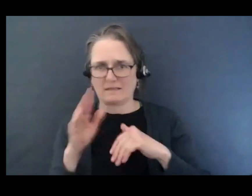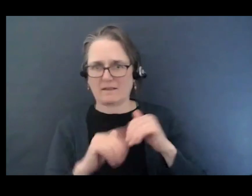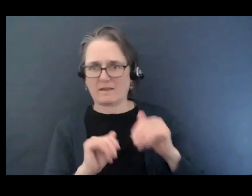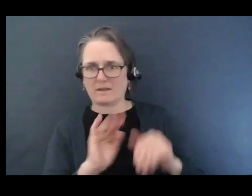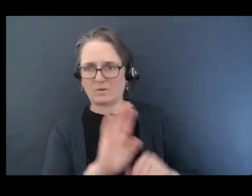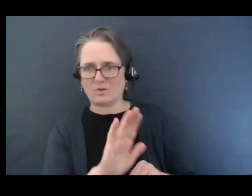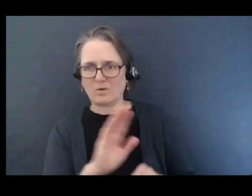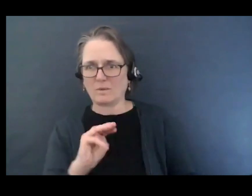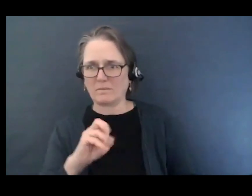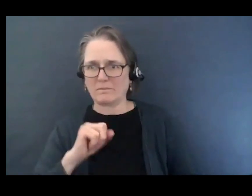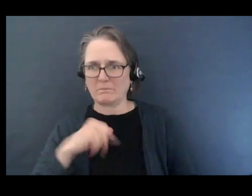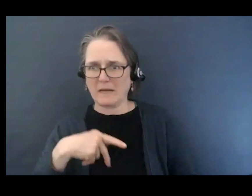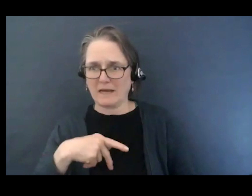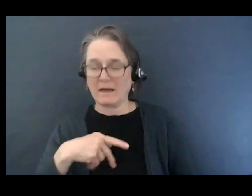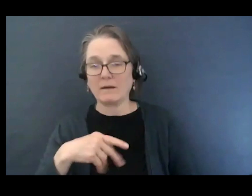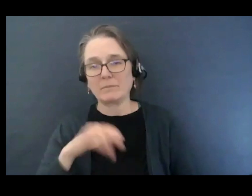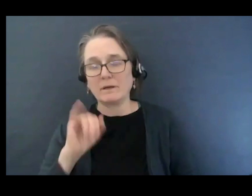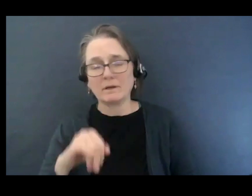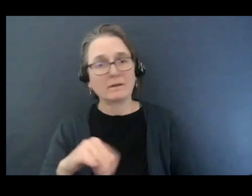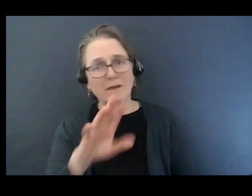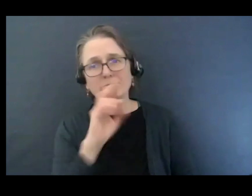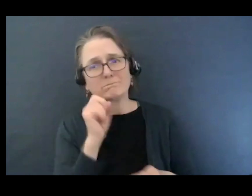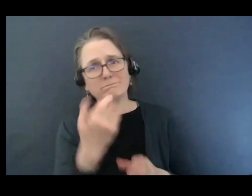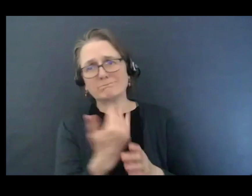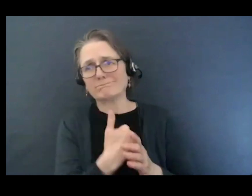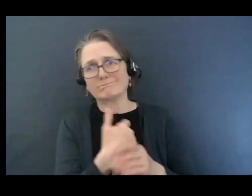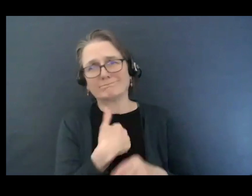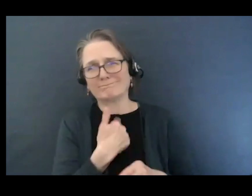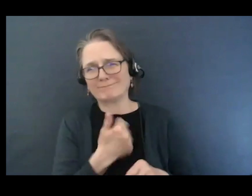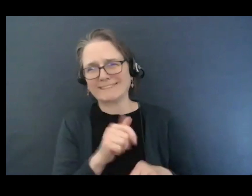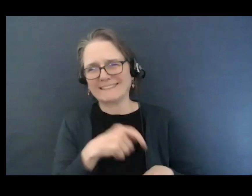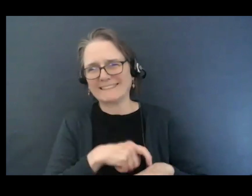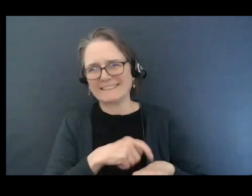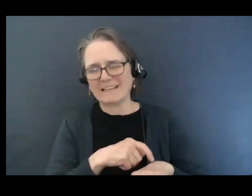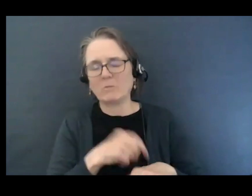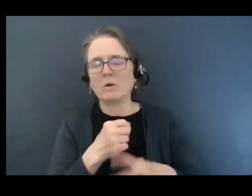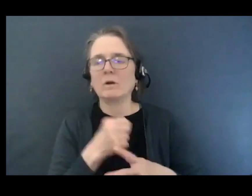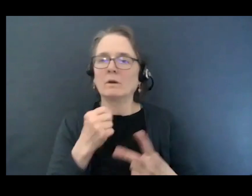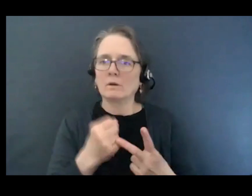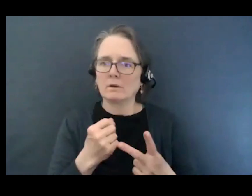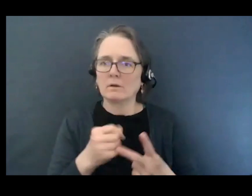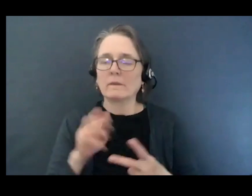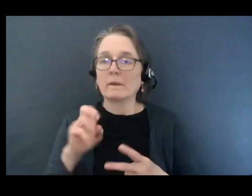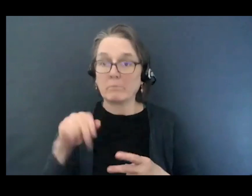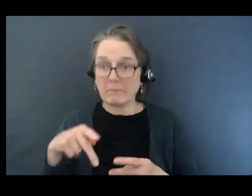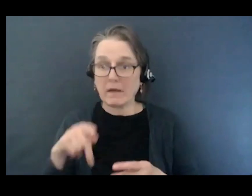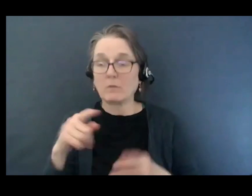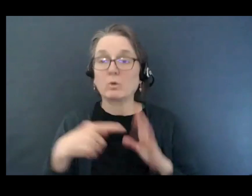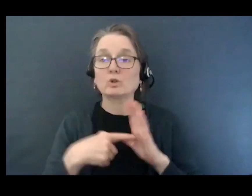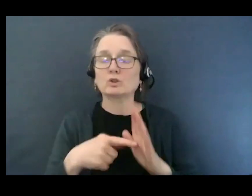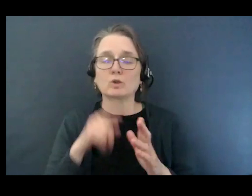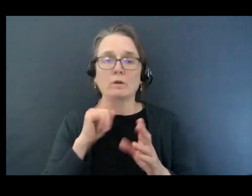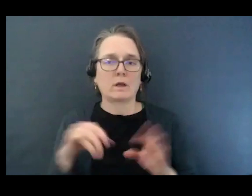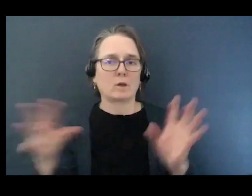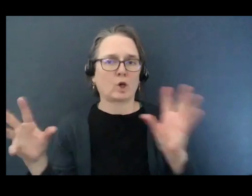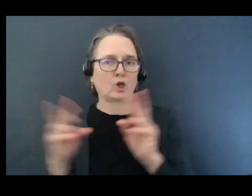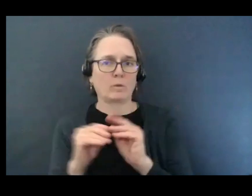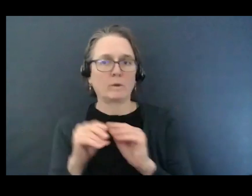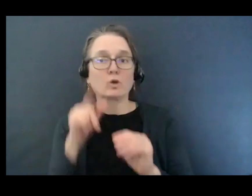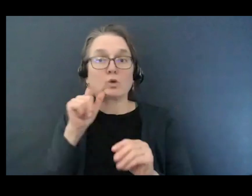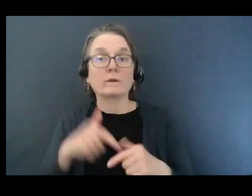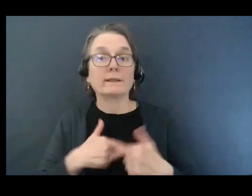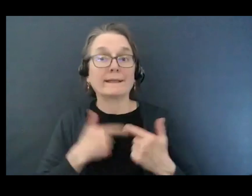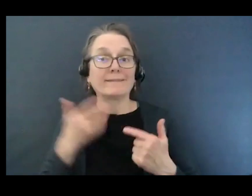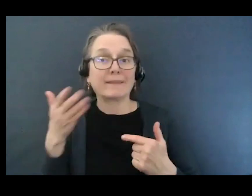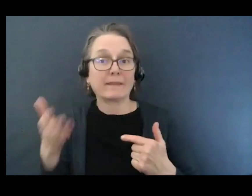the map is showing, I'm saying things, and you should just correct me when I'm wrong. The map is showing the cumulative for everybody that is currently